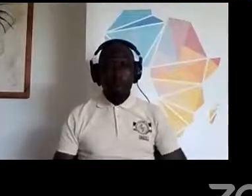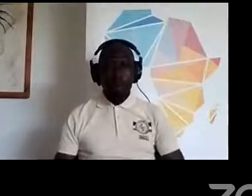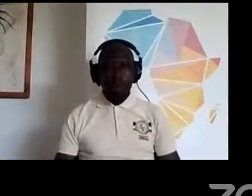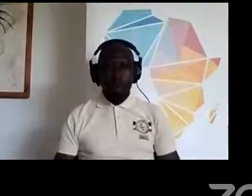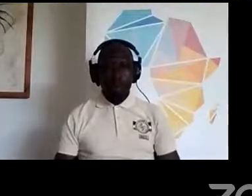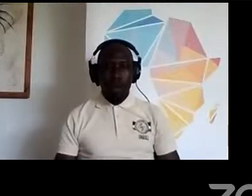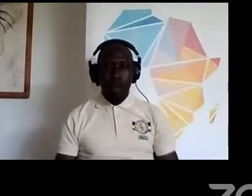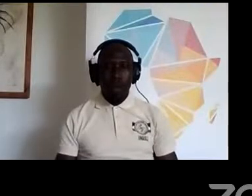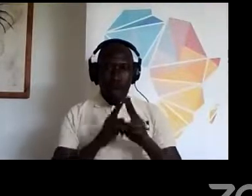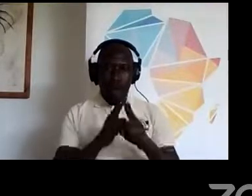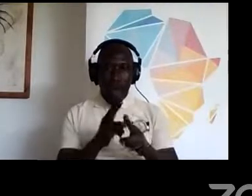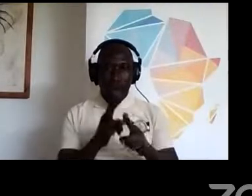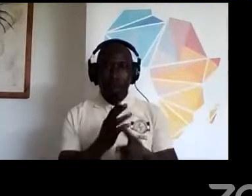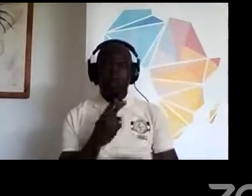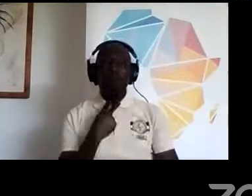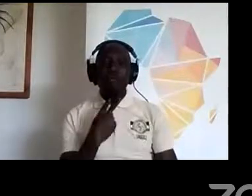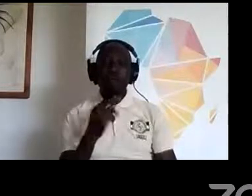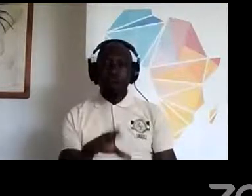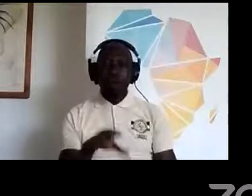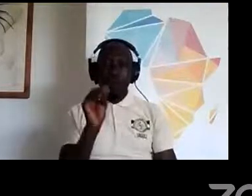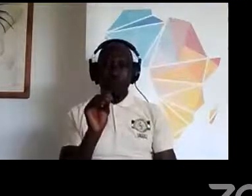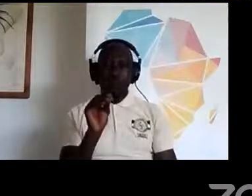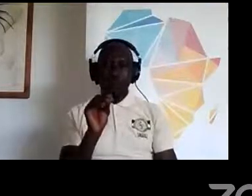Honorable, you are muted.